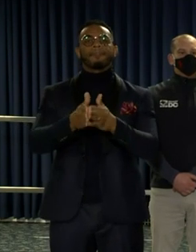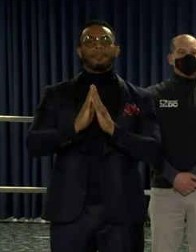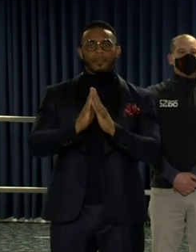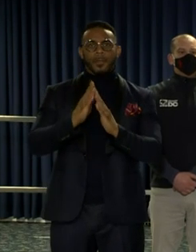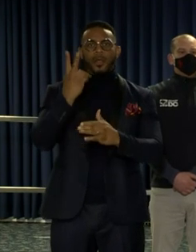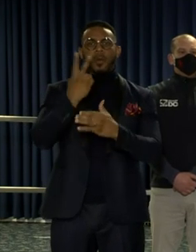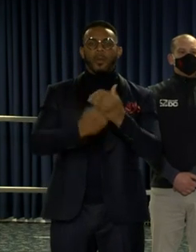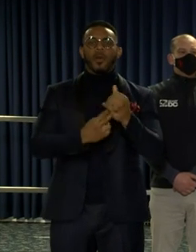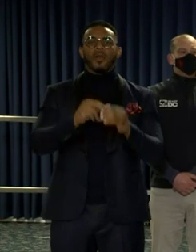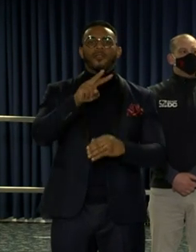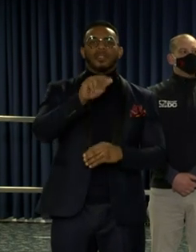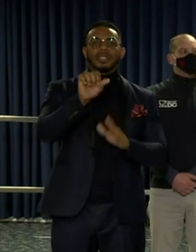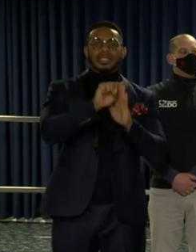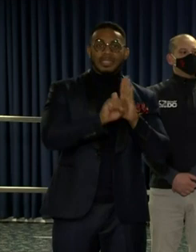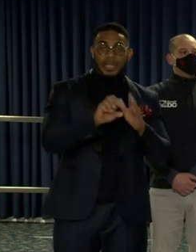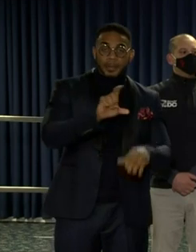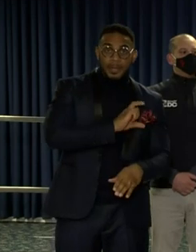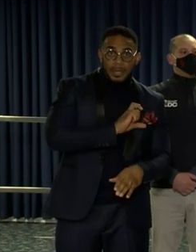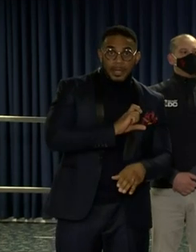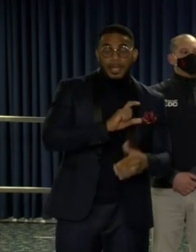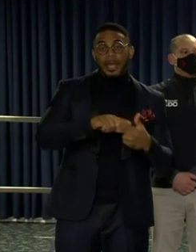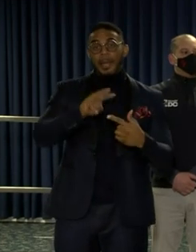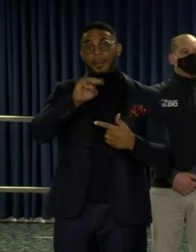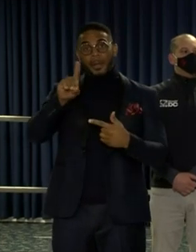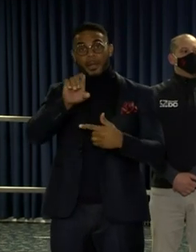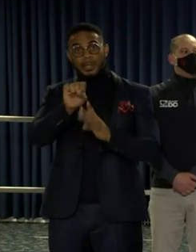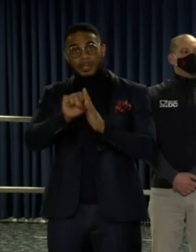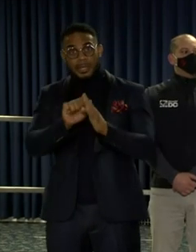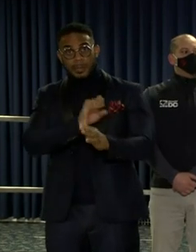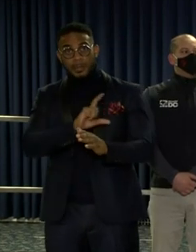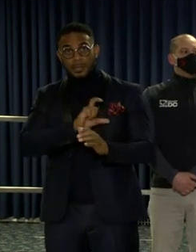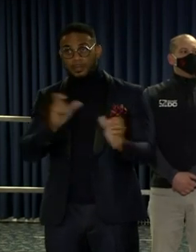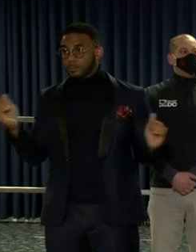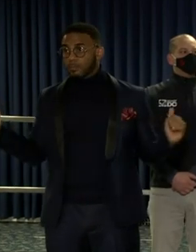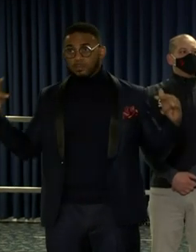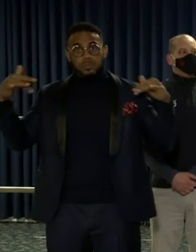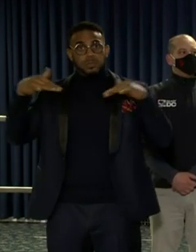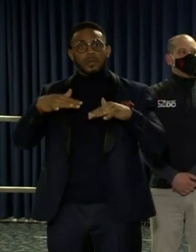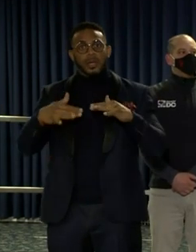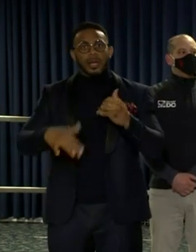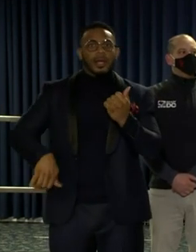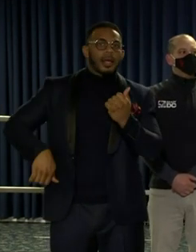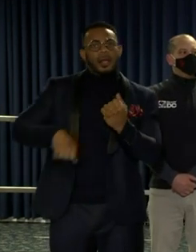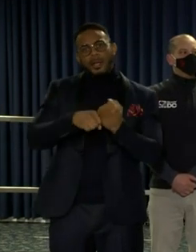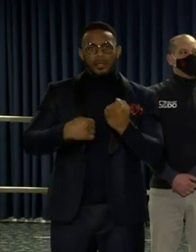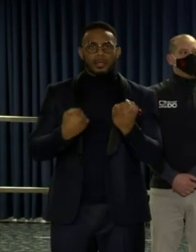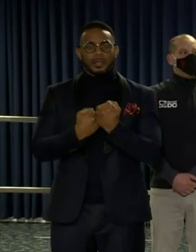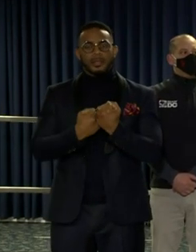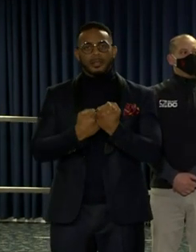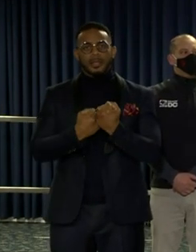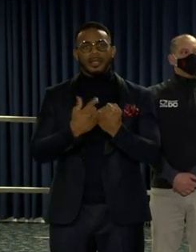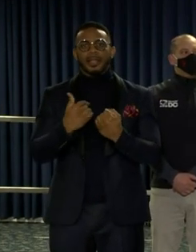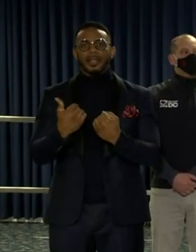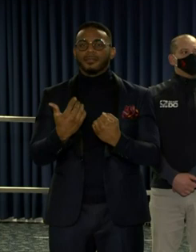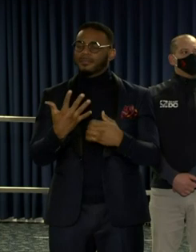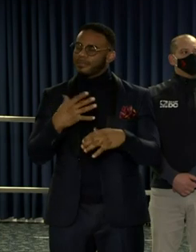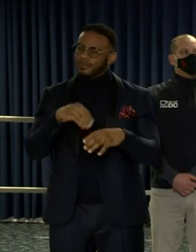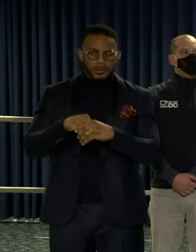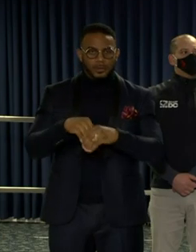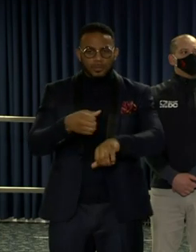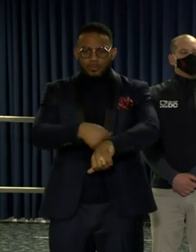requested both the Virginia State Police and the Maryland State Police to deploy officers, and they have engaged immediately